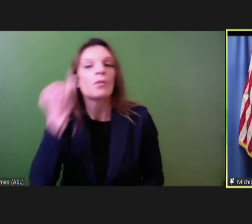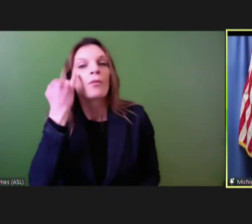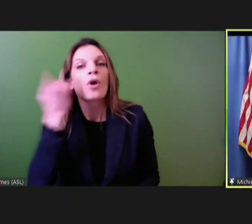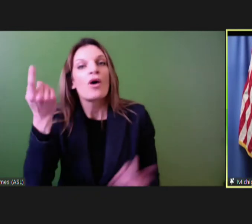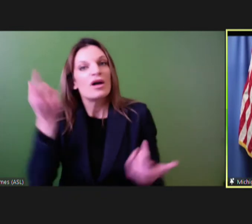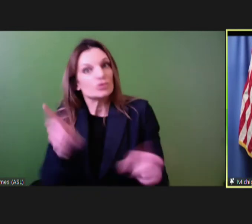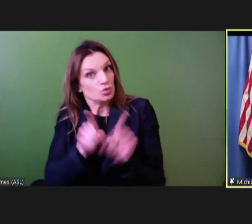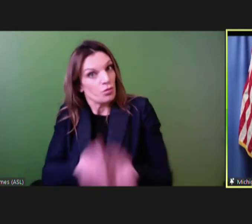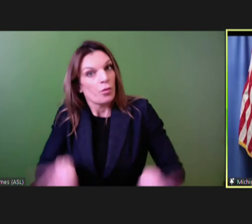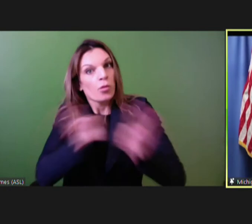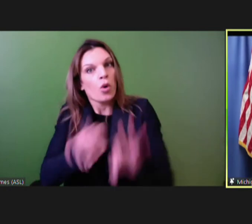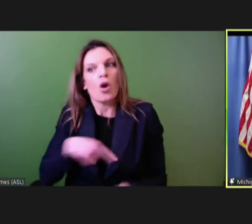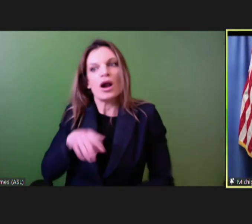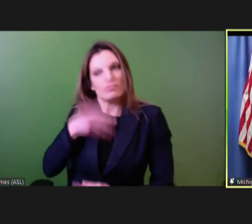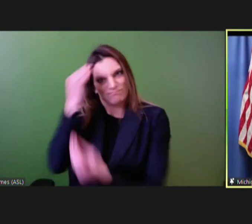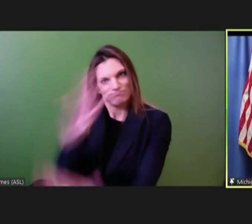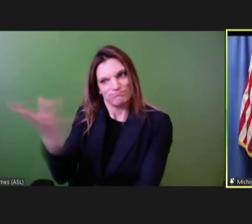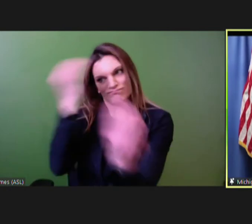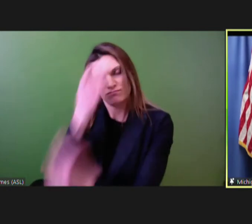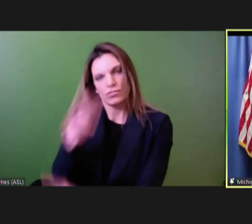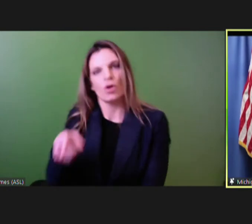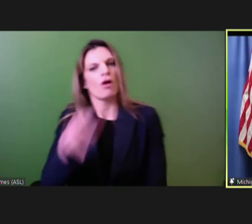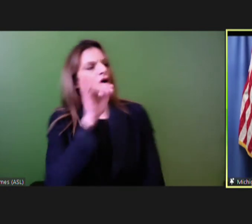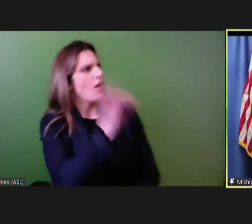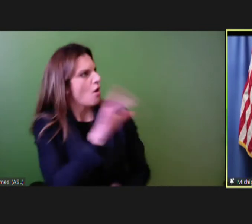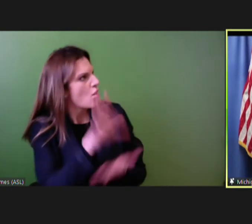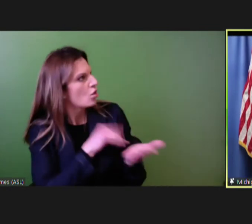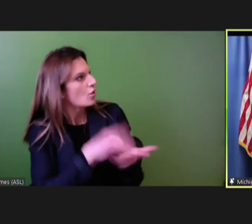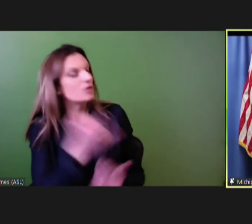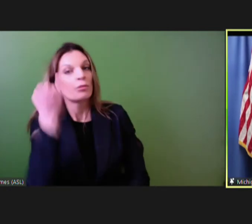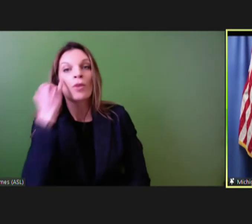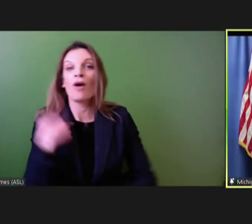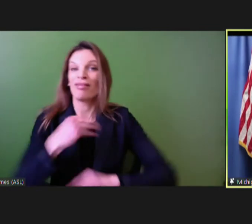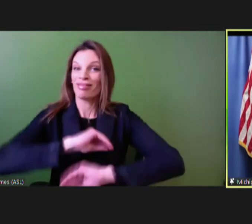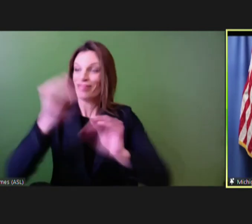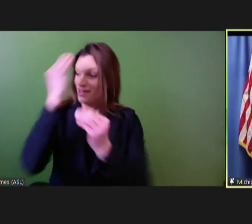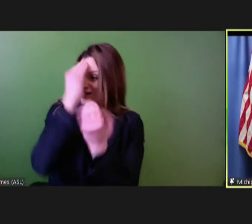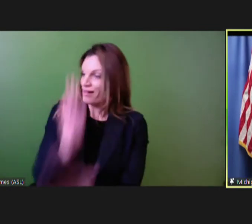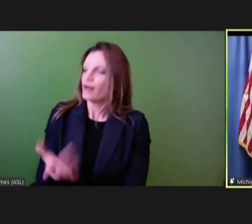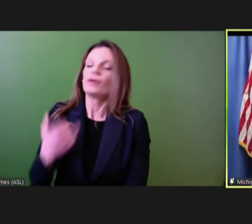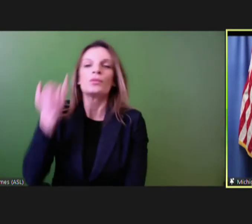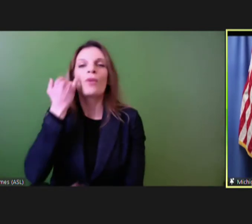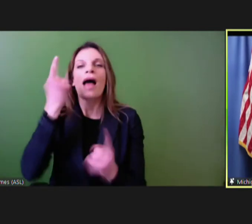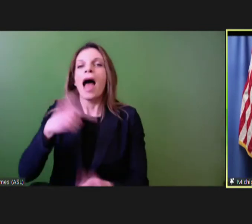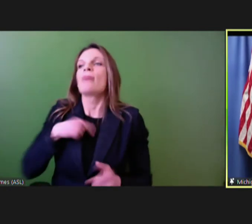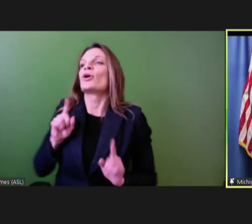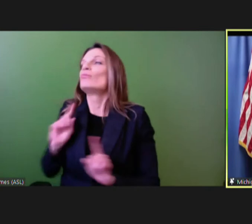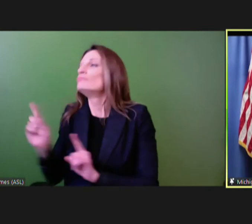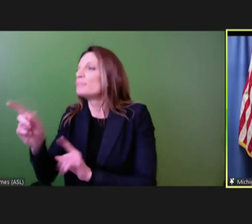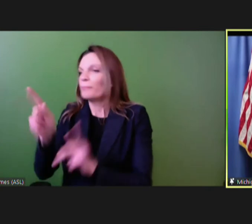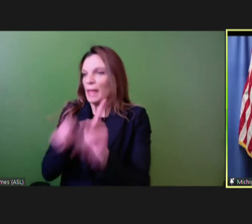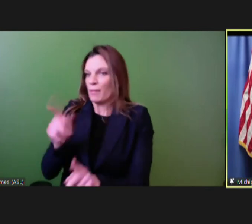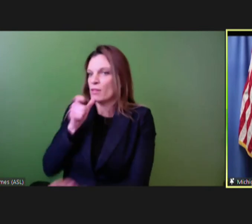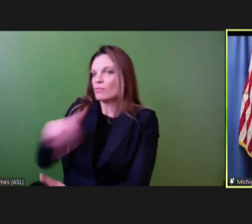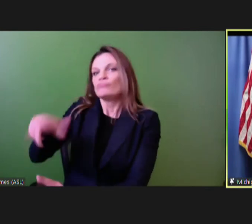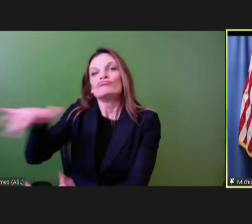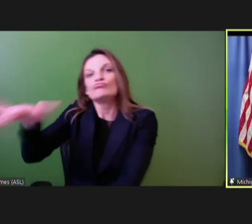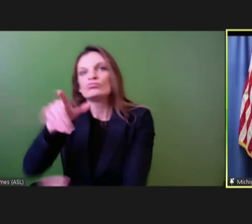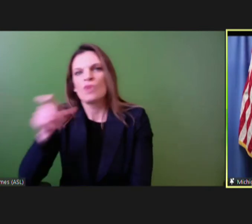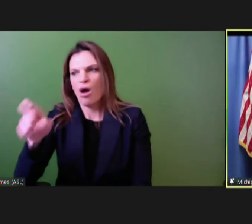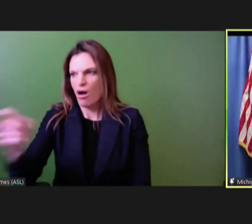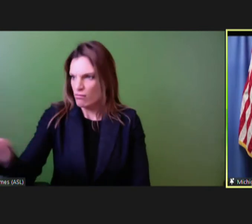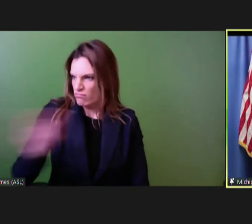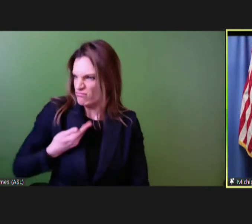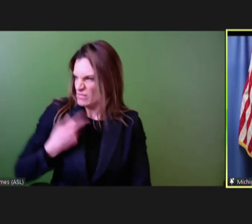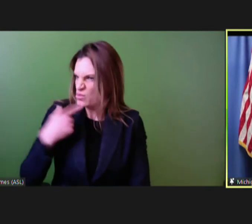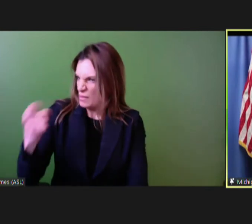and endorsement, it's my responsibility to make sure, as I think everyone is, that citizens know what they could potentially be signing.